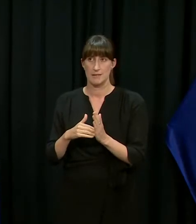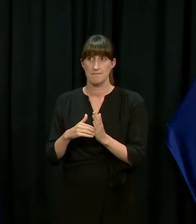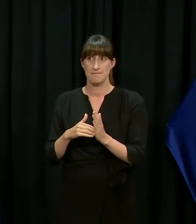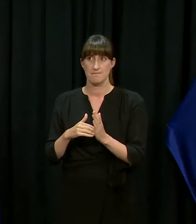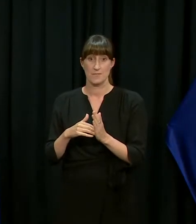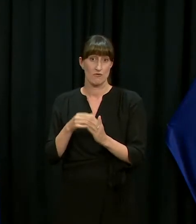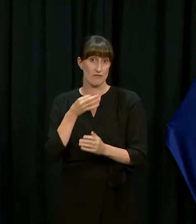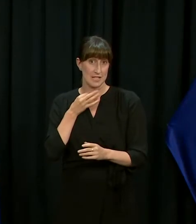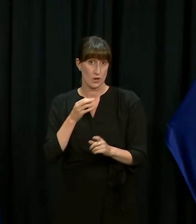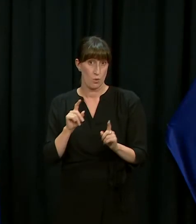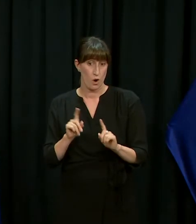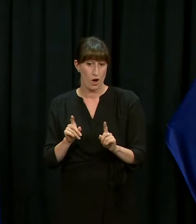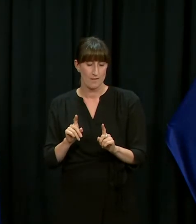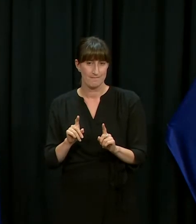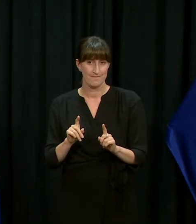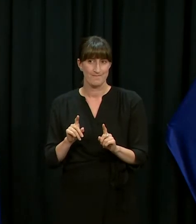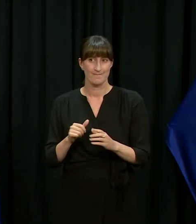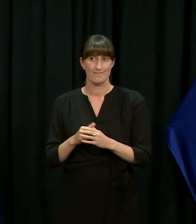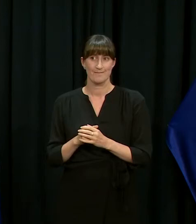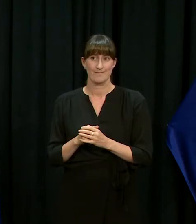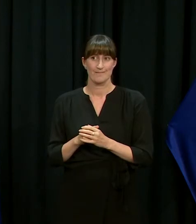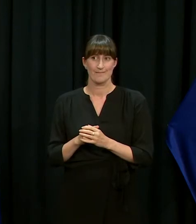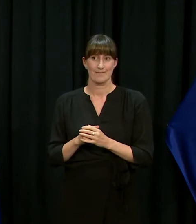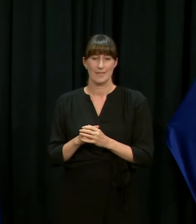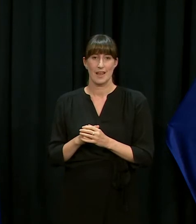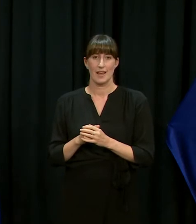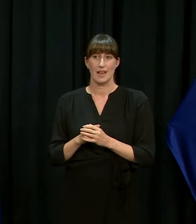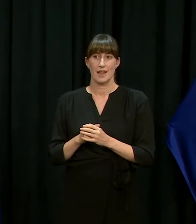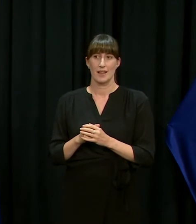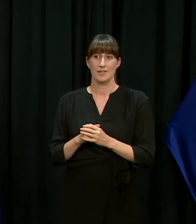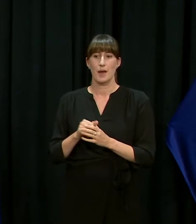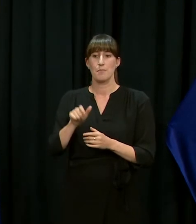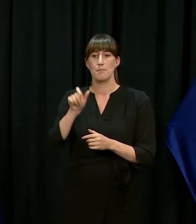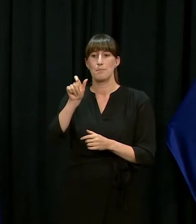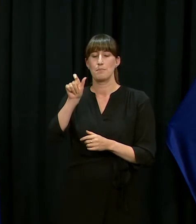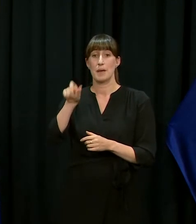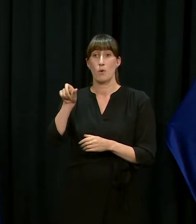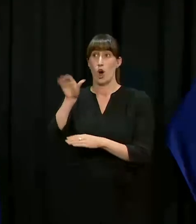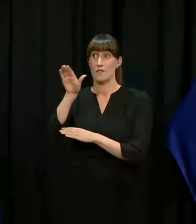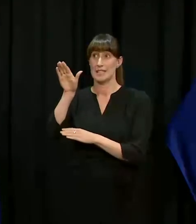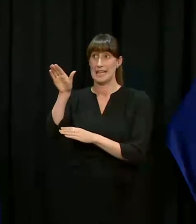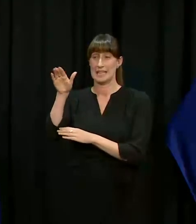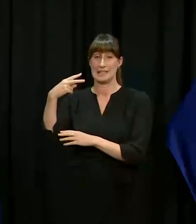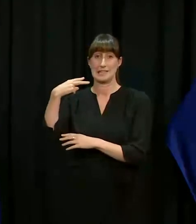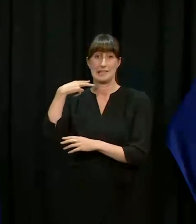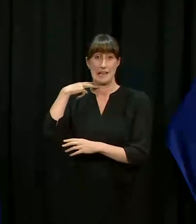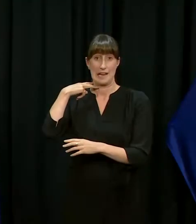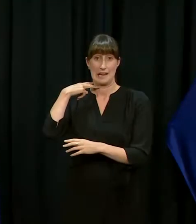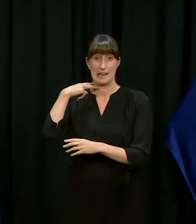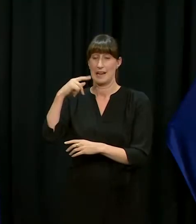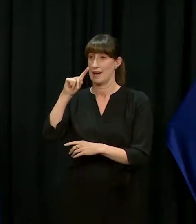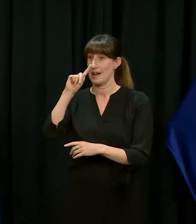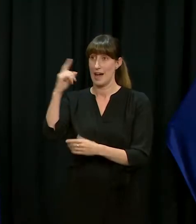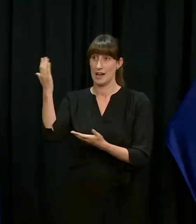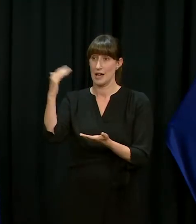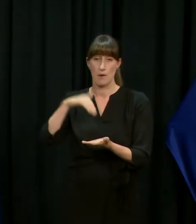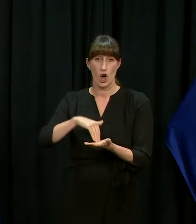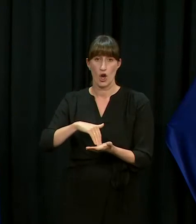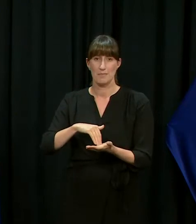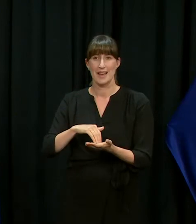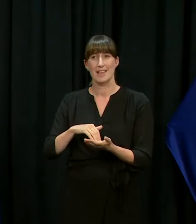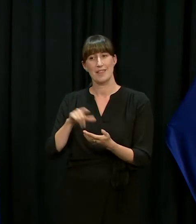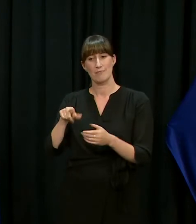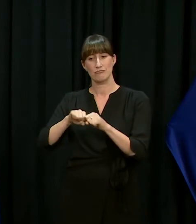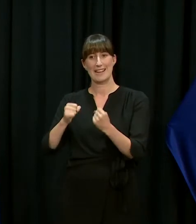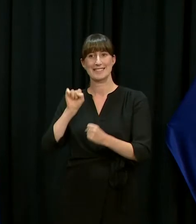run the risk of being challenged over whether or not we were impinging people's ability to get home. And so that is a factor that we think about. It